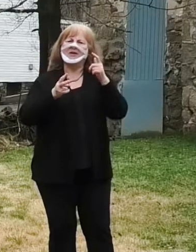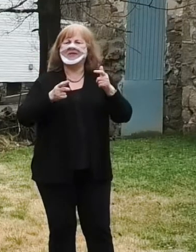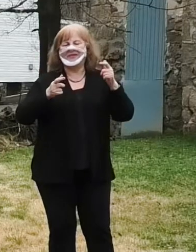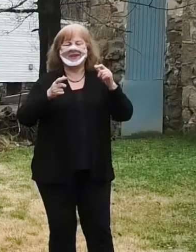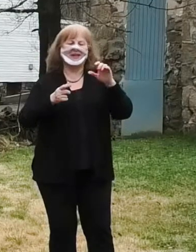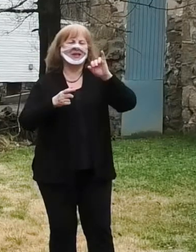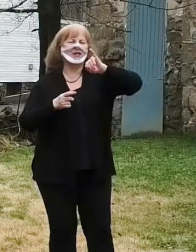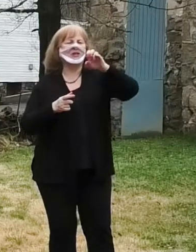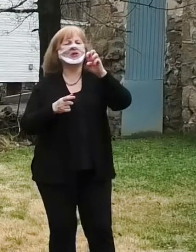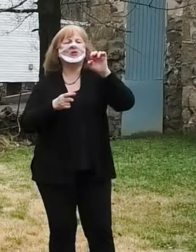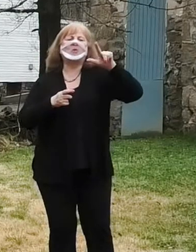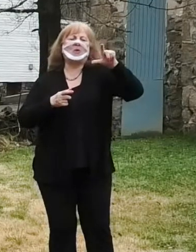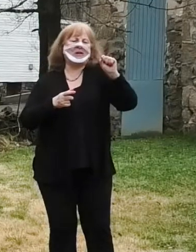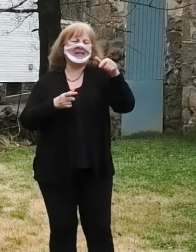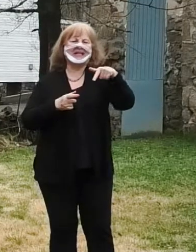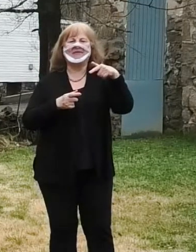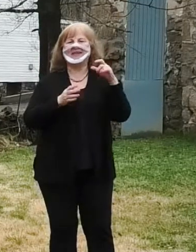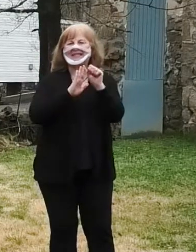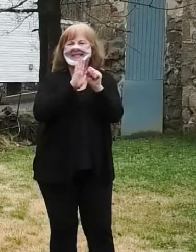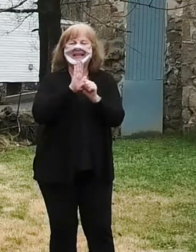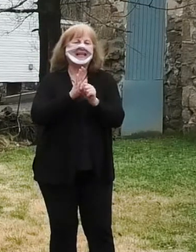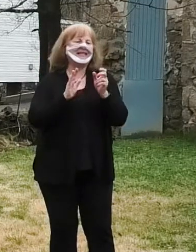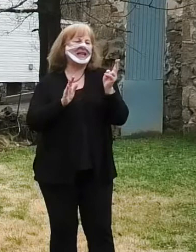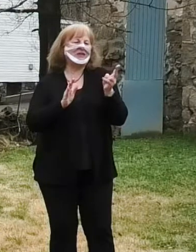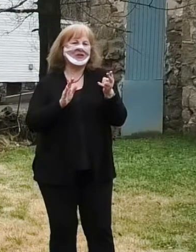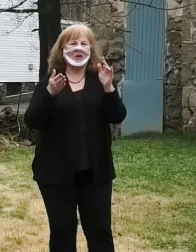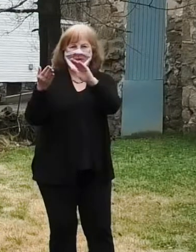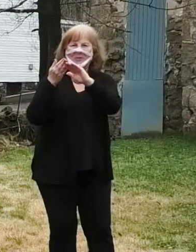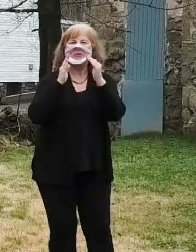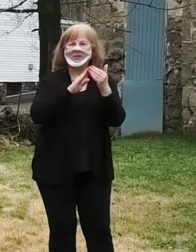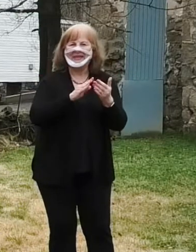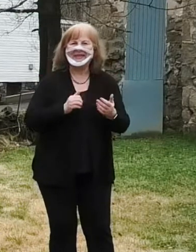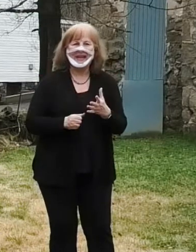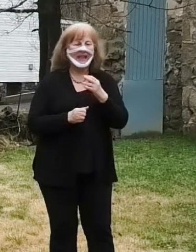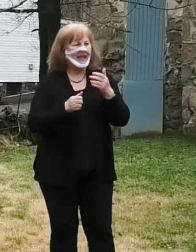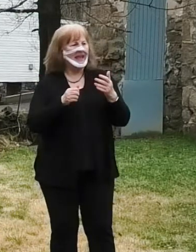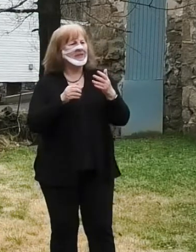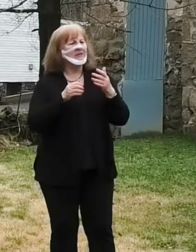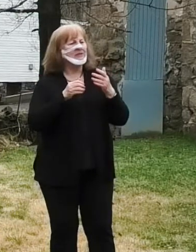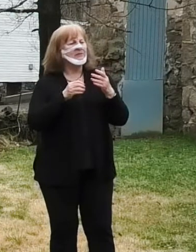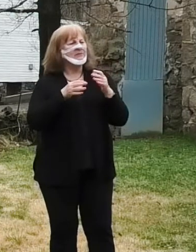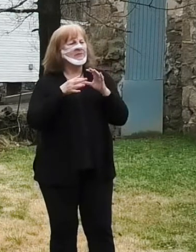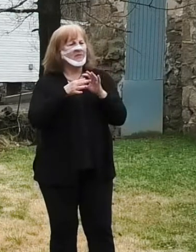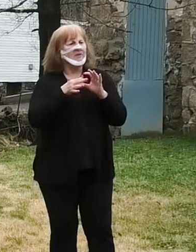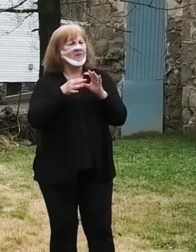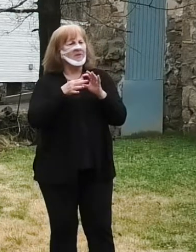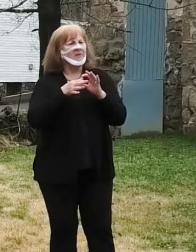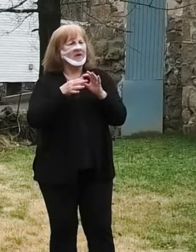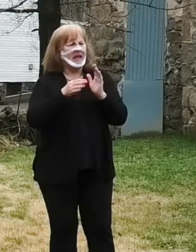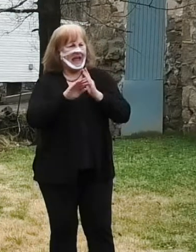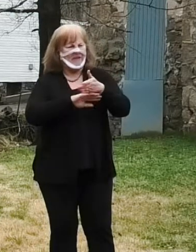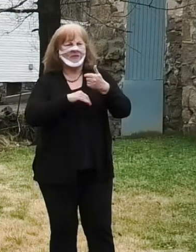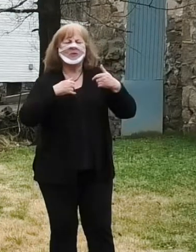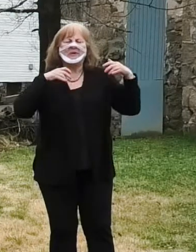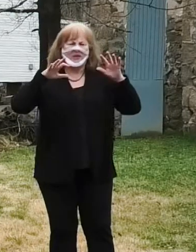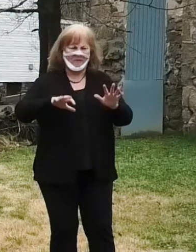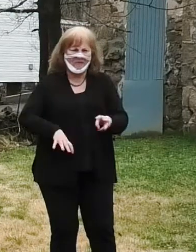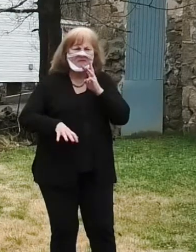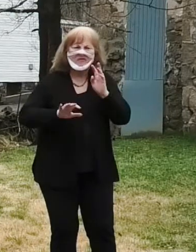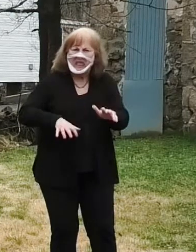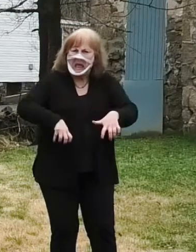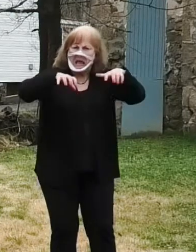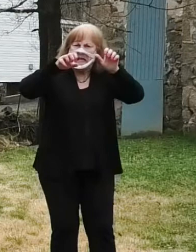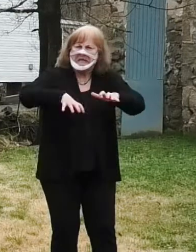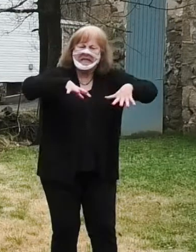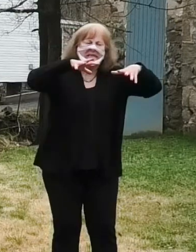crown jewels of the state's historic communities. And following the floods of the past several years, our organization has